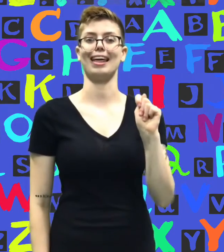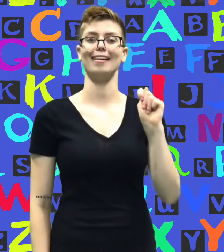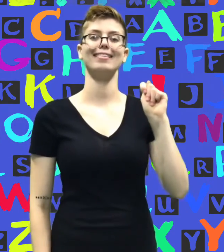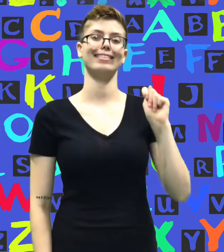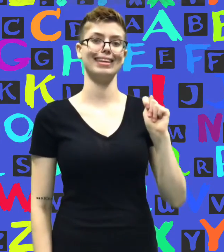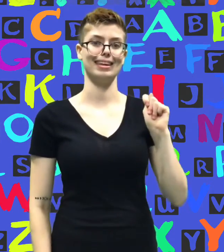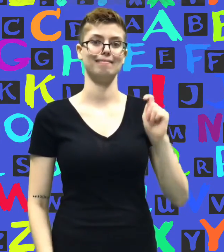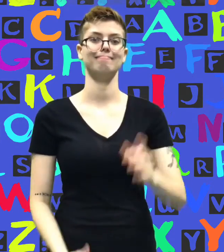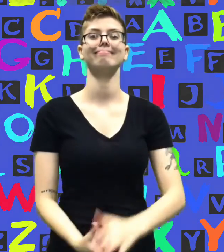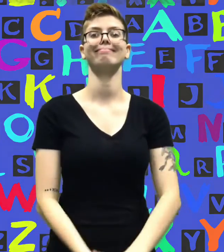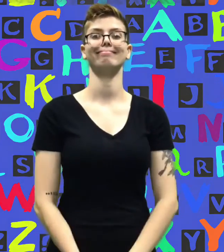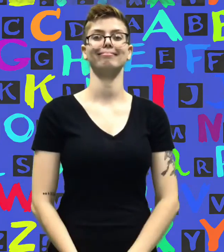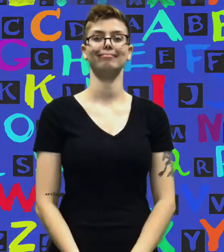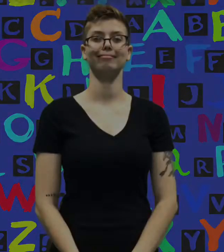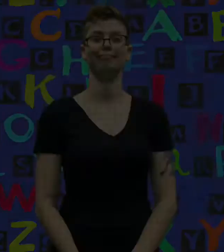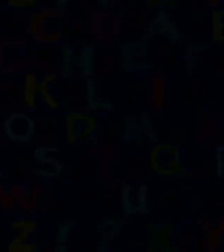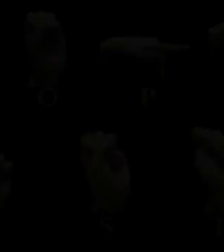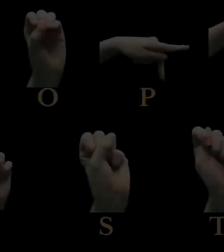letter T.